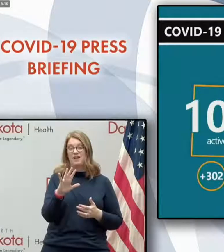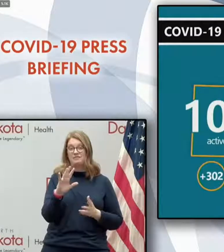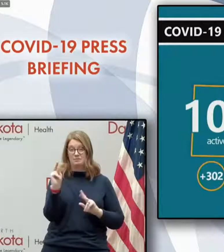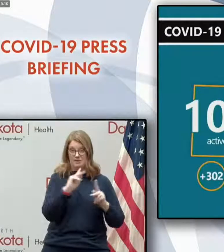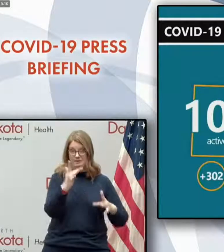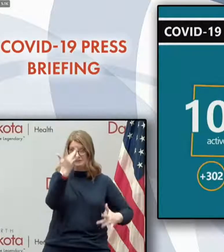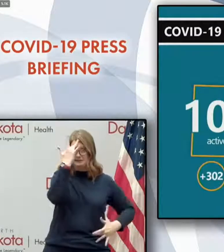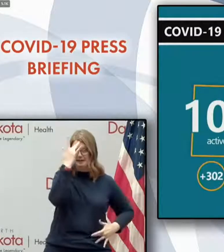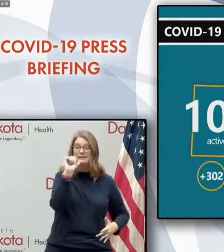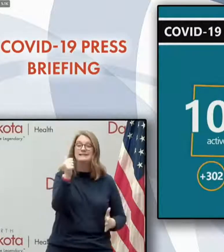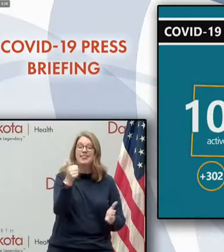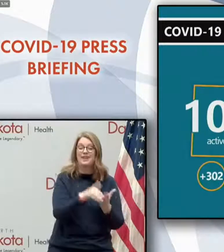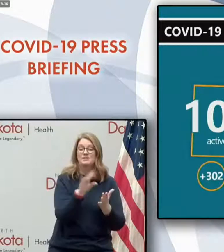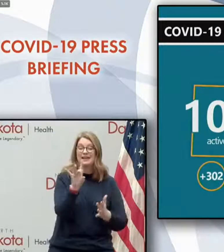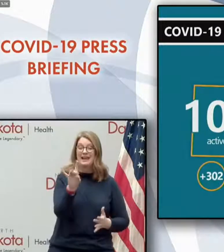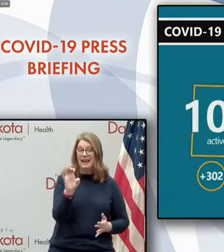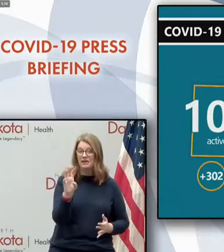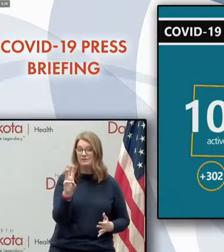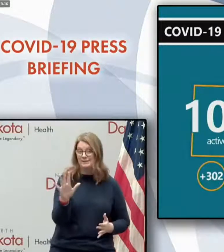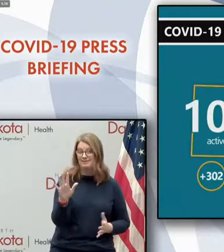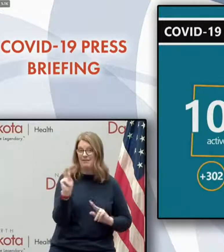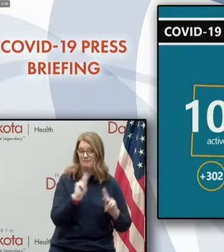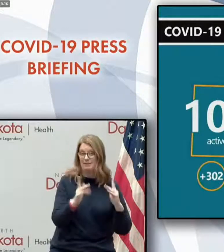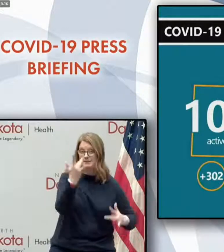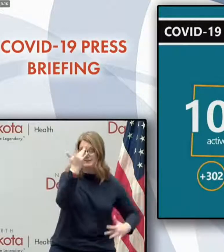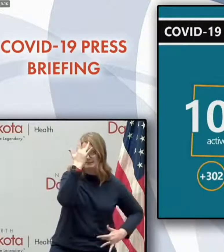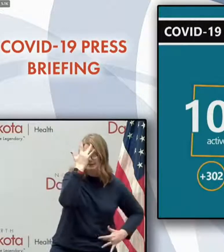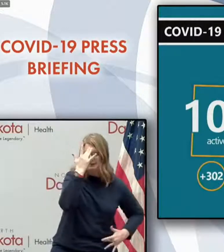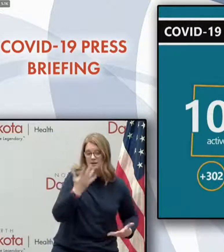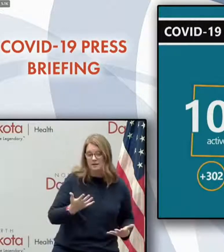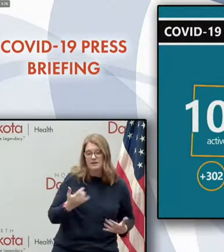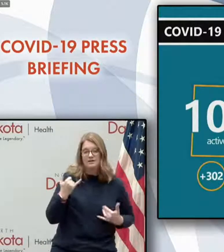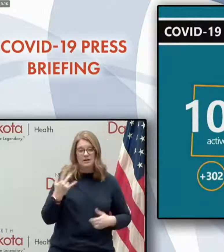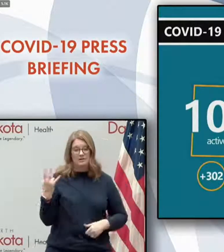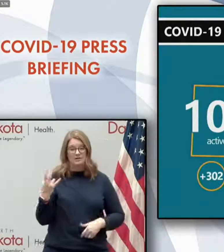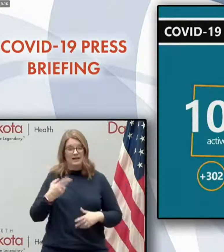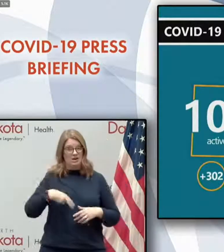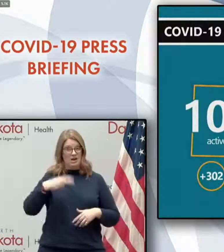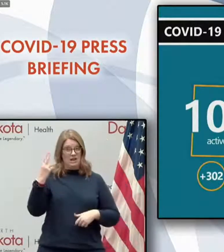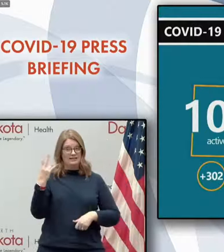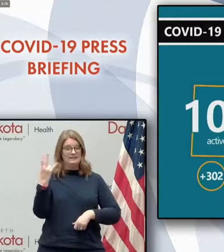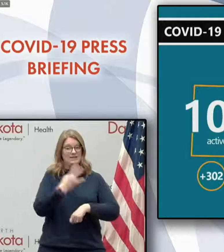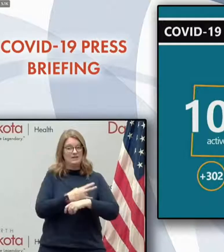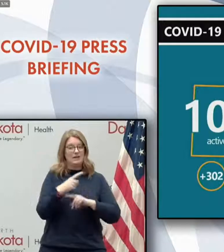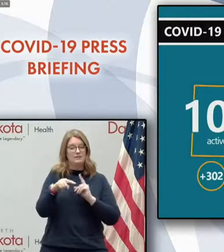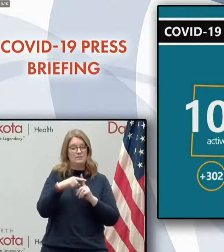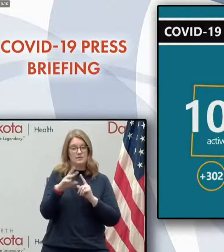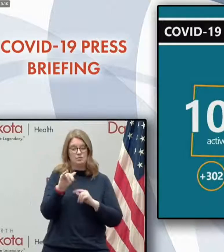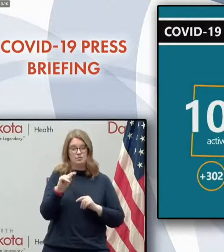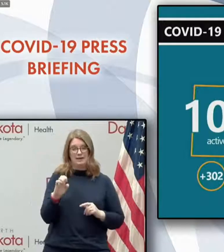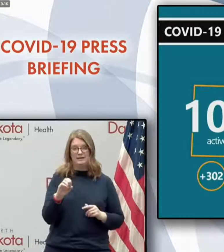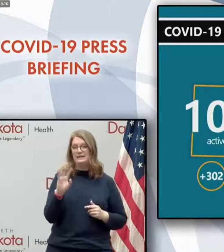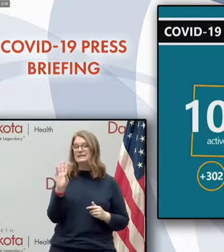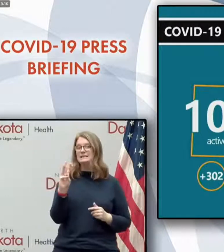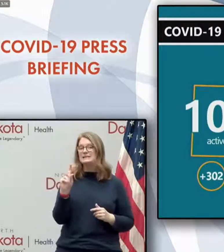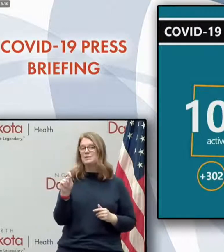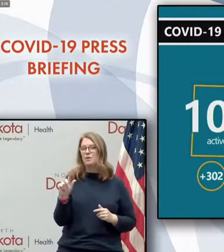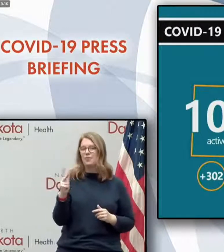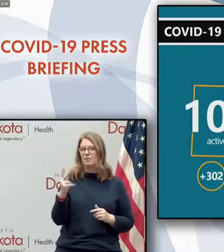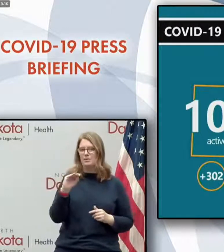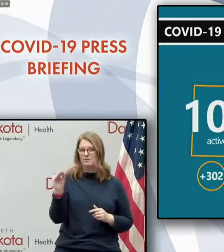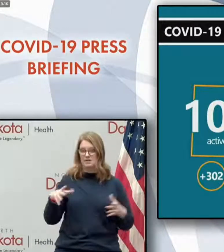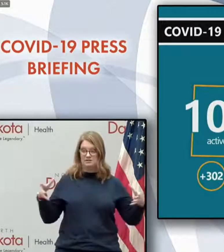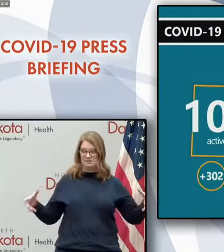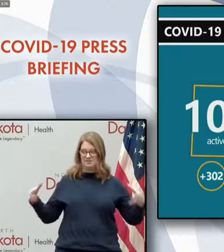cases, and from a 7-day rate, our highest 7-day positivity rate at 16.3. We